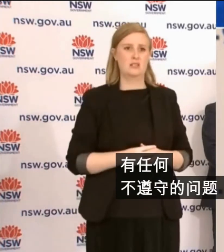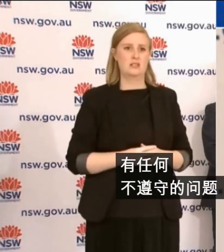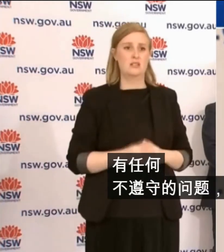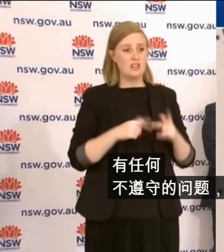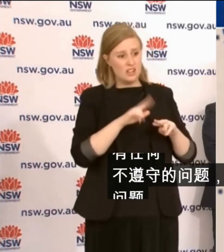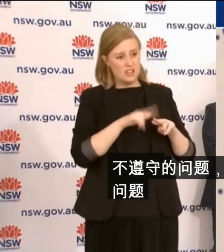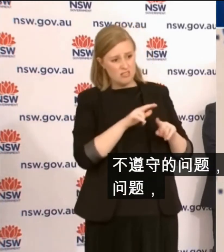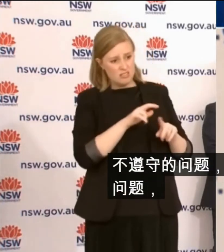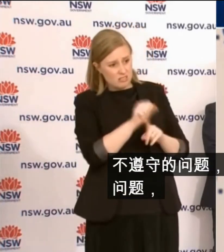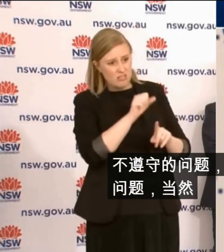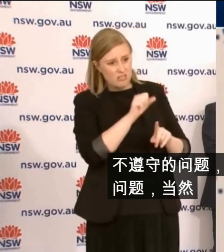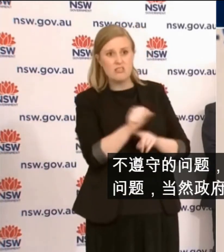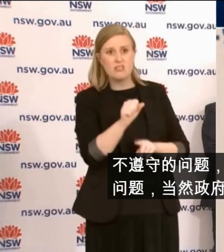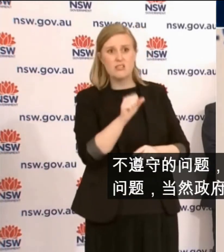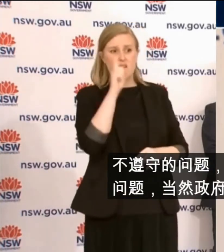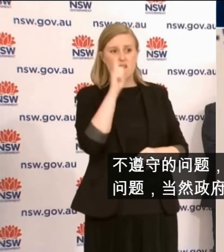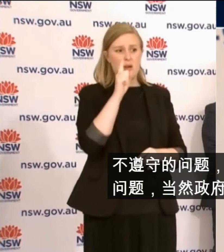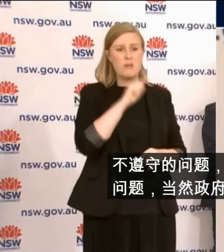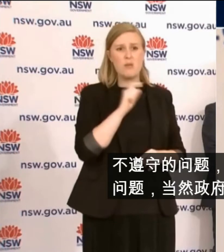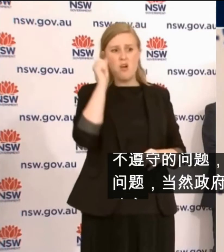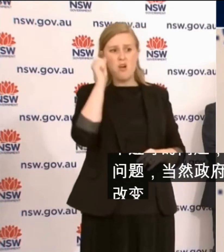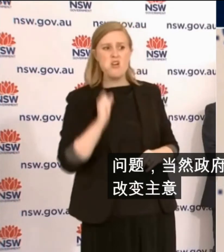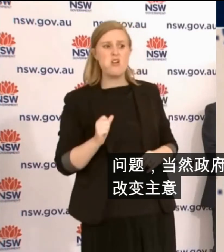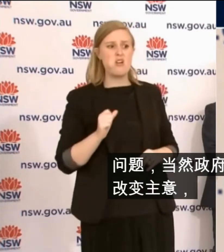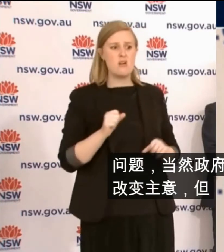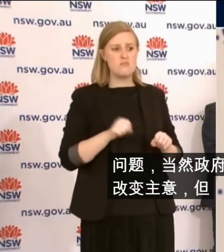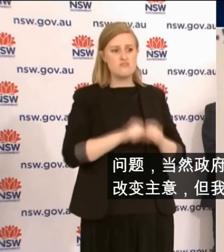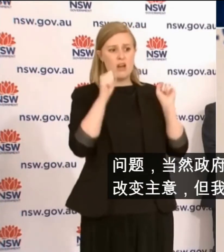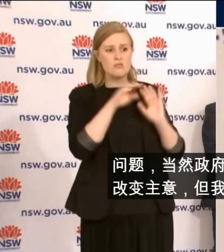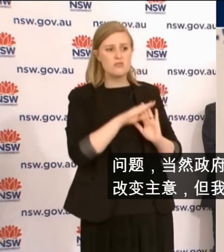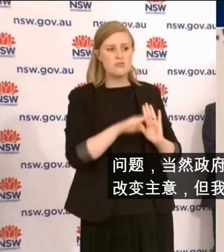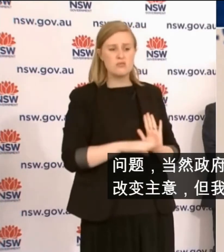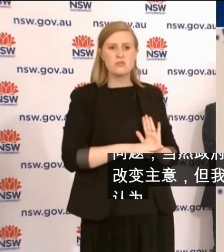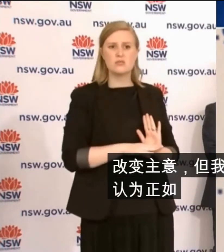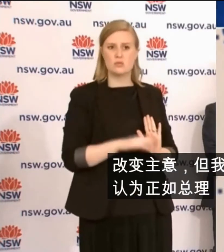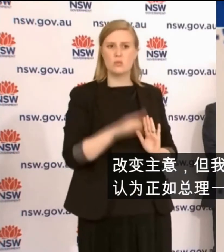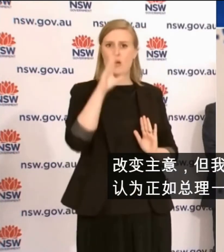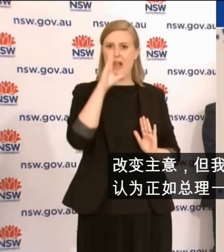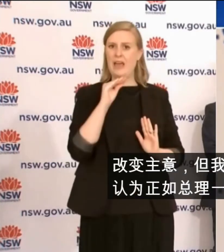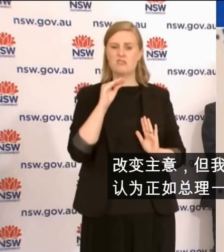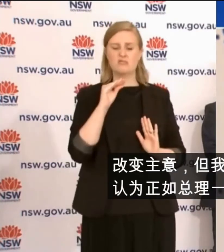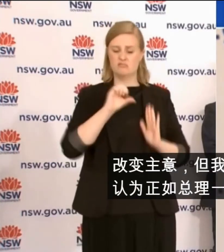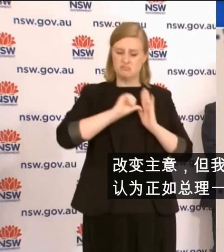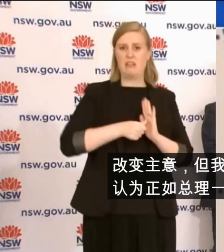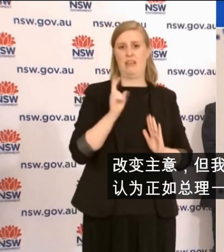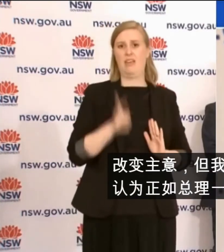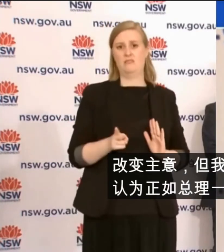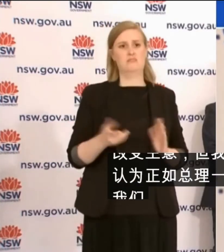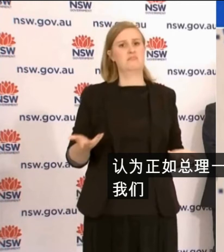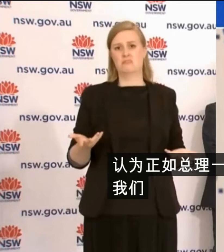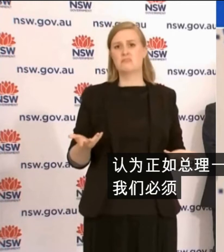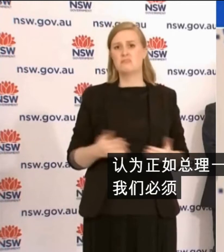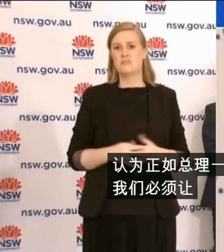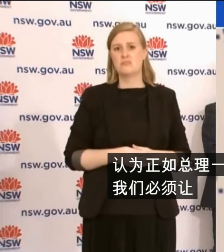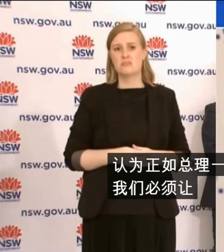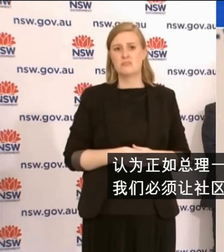or it's causing any issues, of course, government has always changed its mind. But I think we also, as the Premier has said repeatedly, we